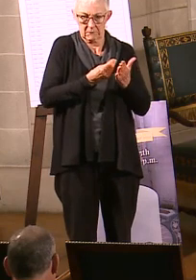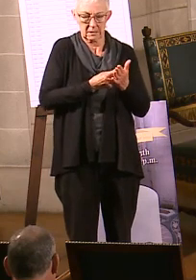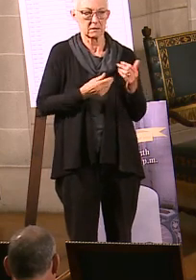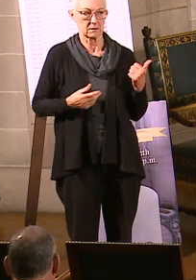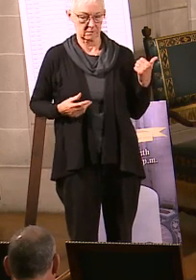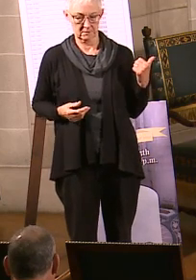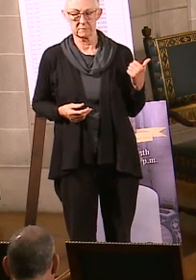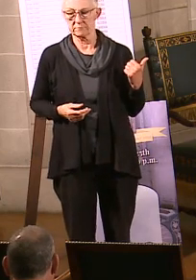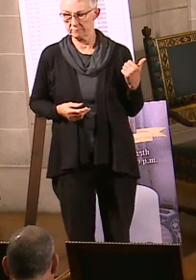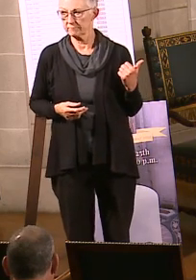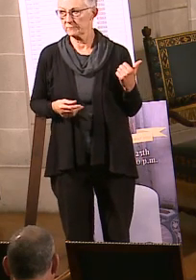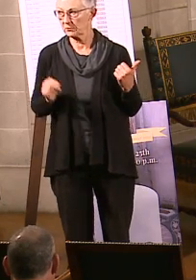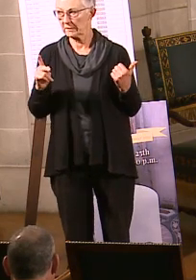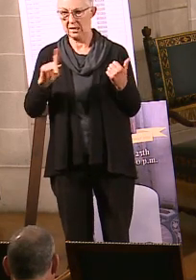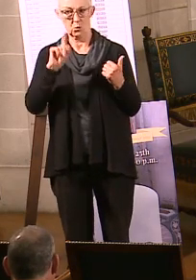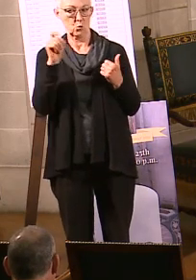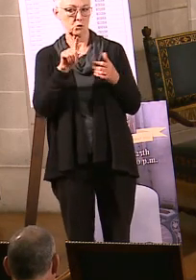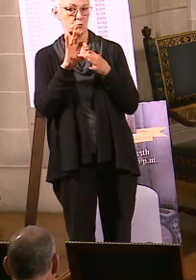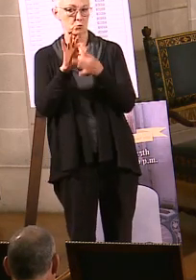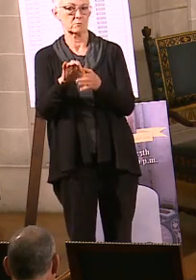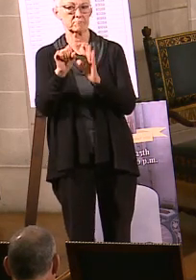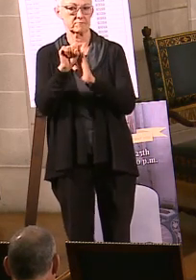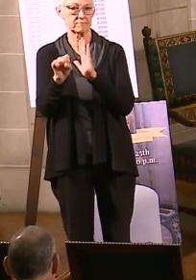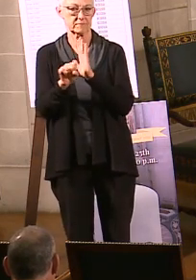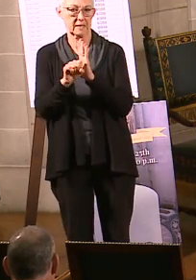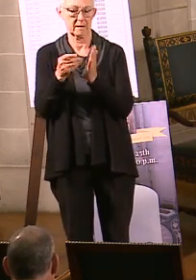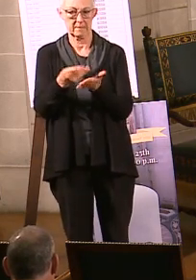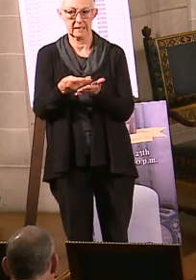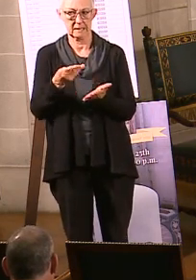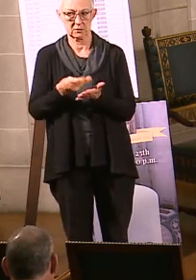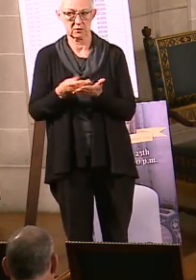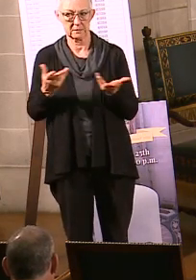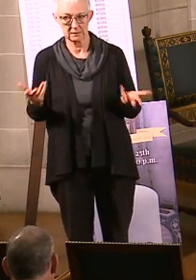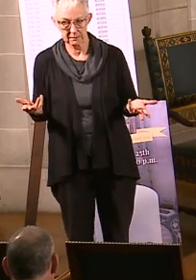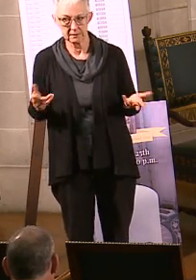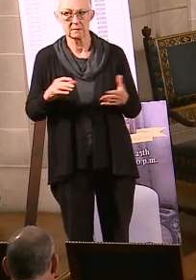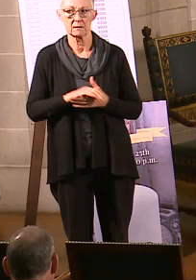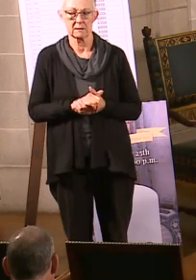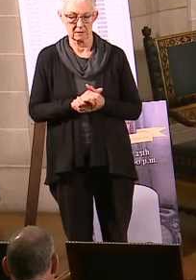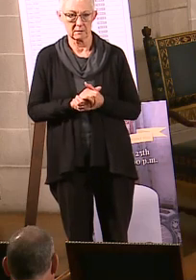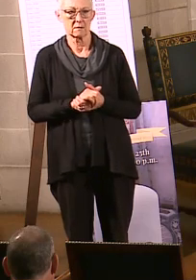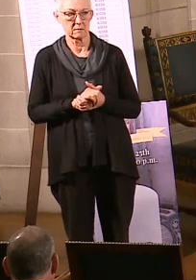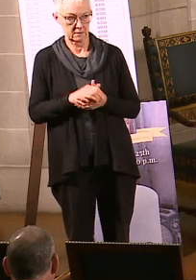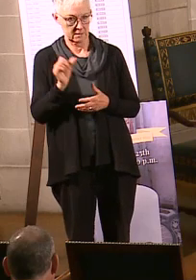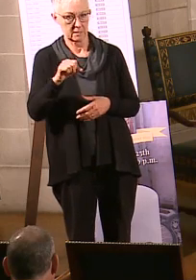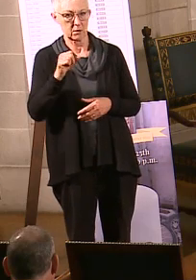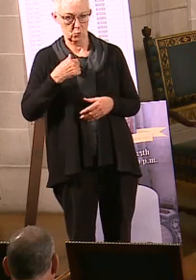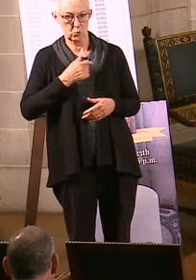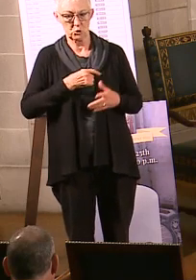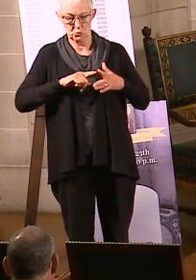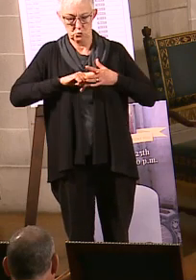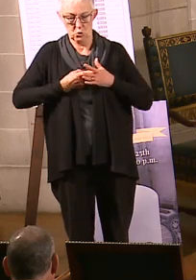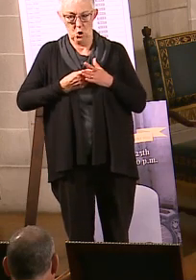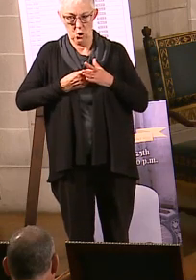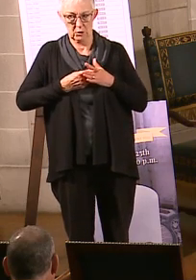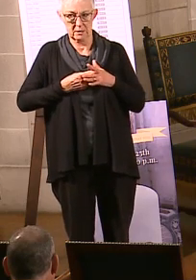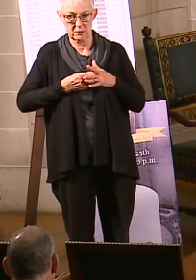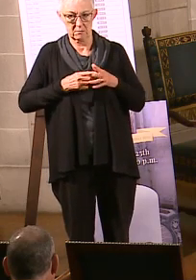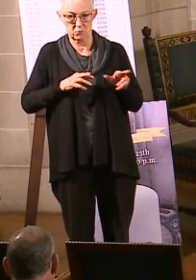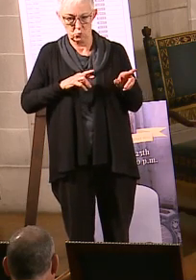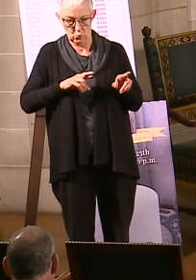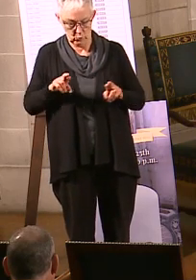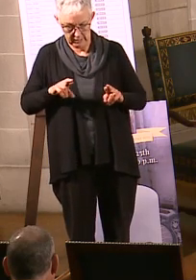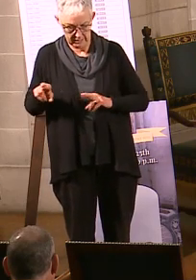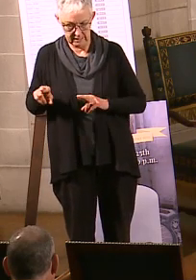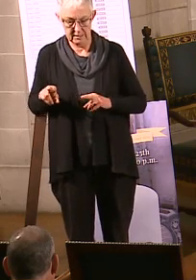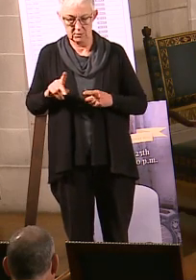about our state budget and the uncertainties with regard to what revenues are going to look like? And yeah, we are starting to make those preparations with regard to, again,